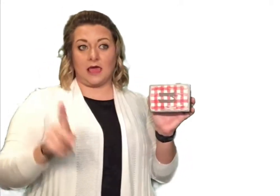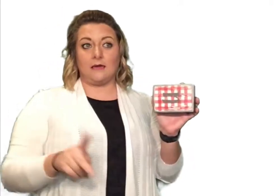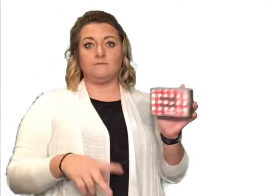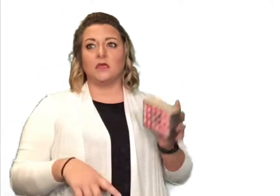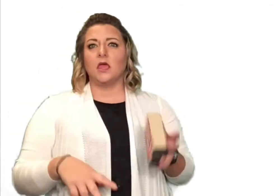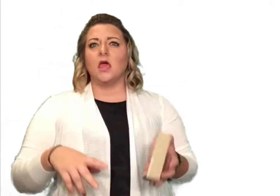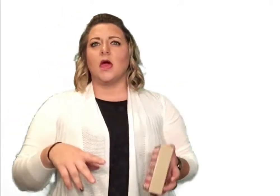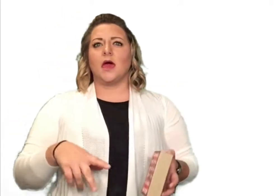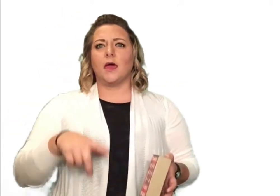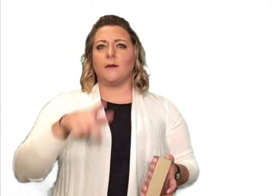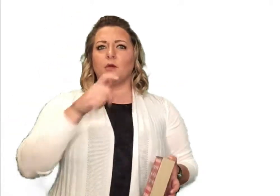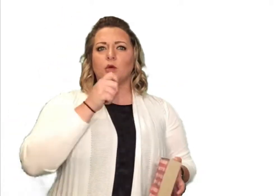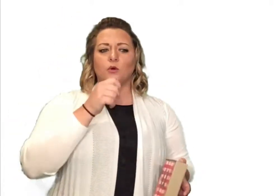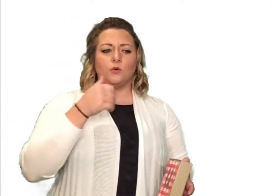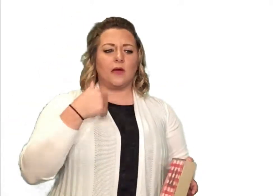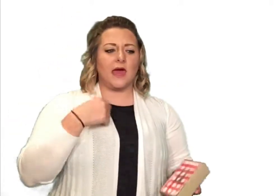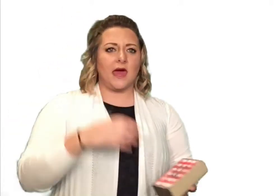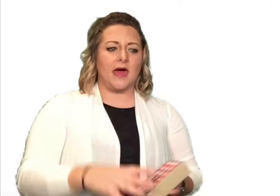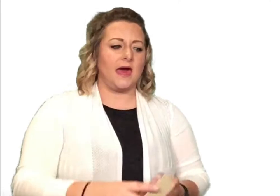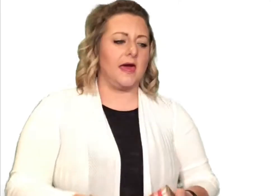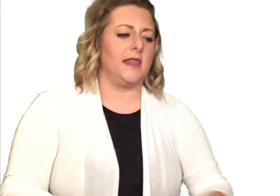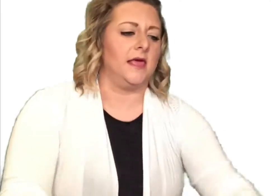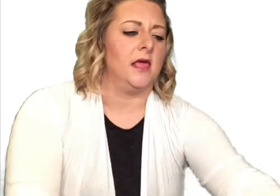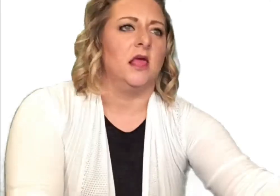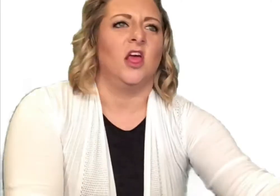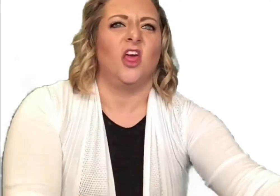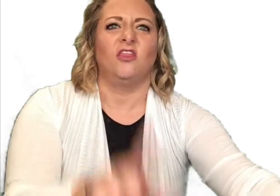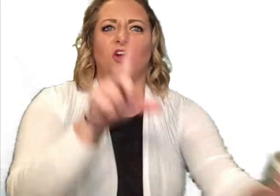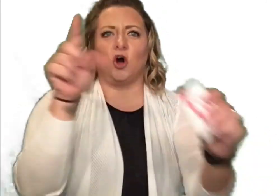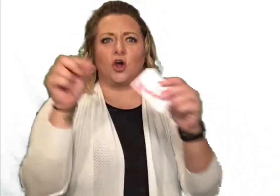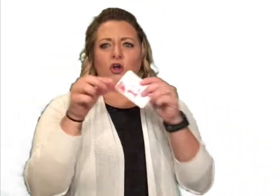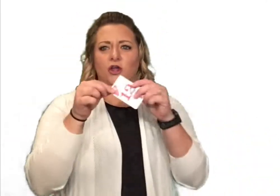Okay, who had the card?